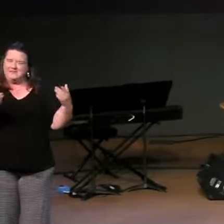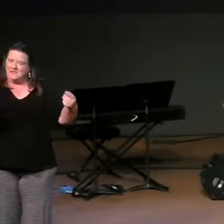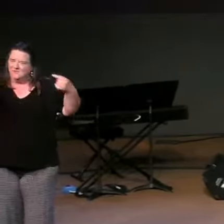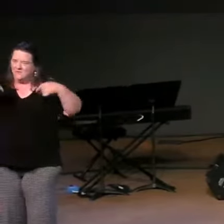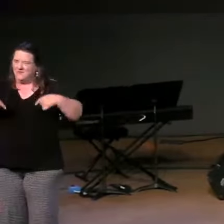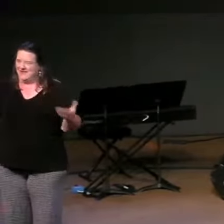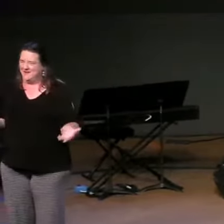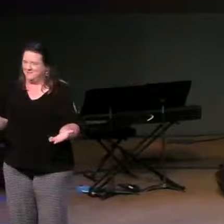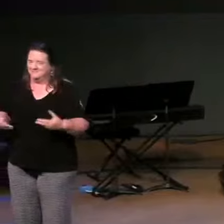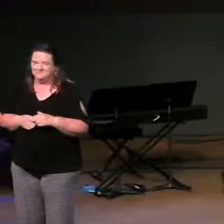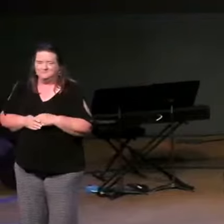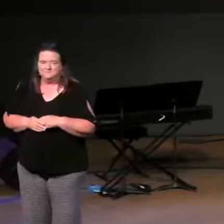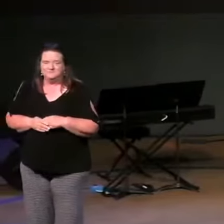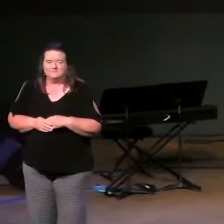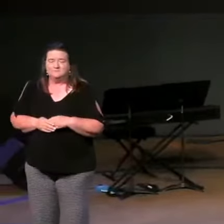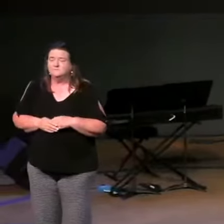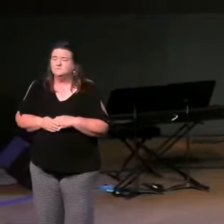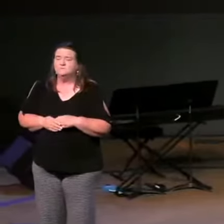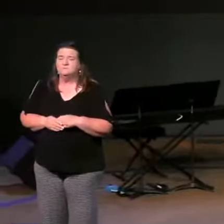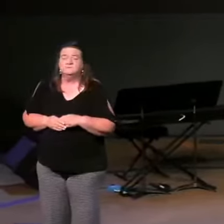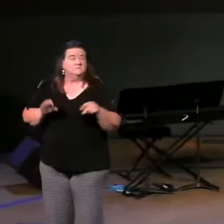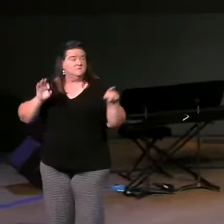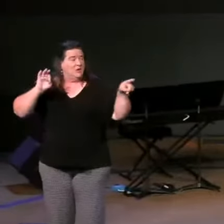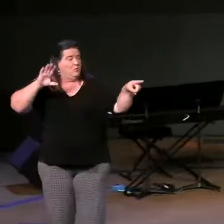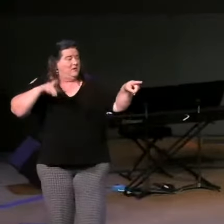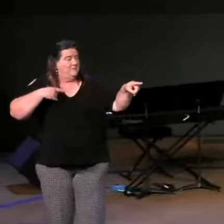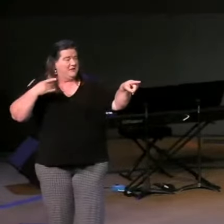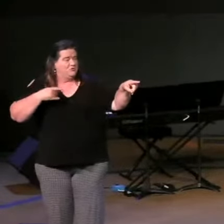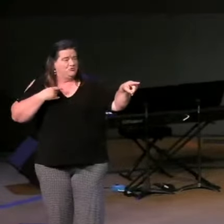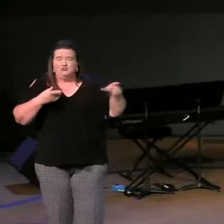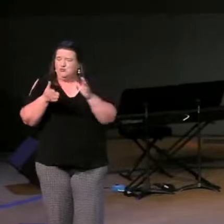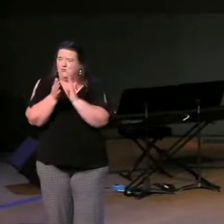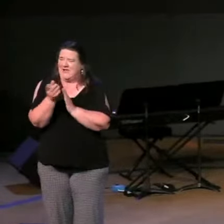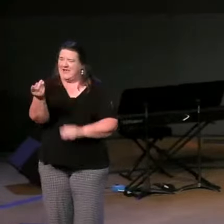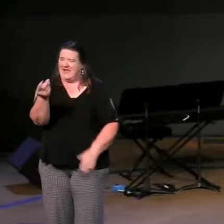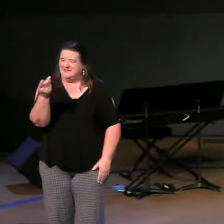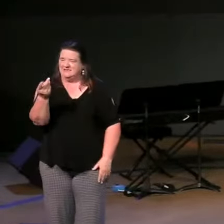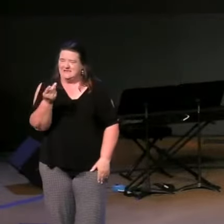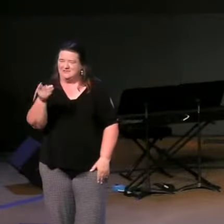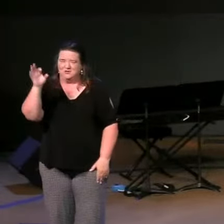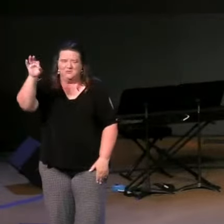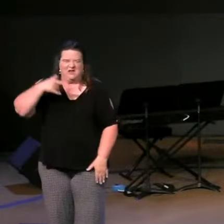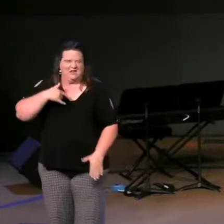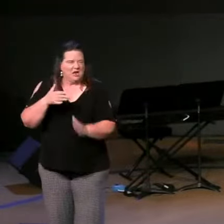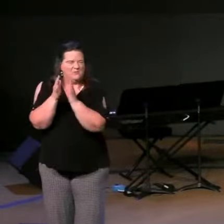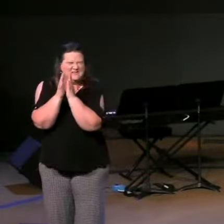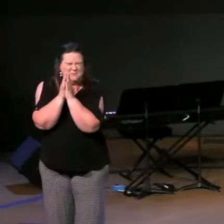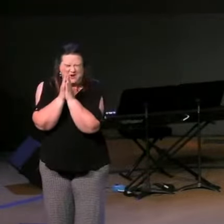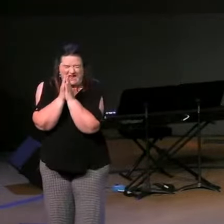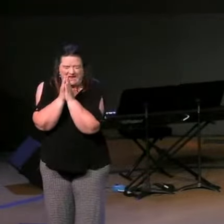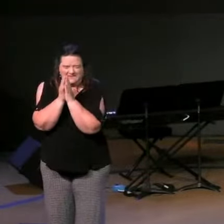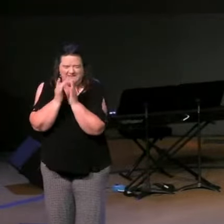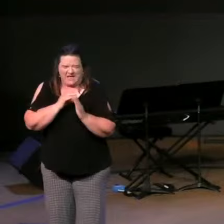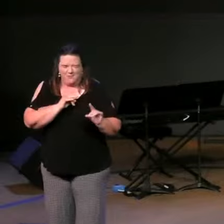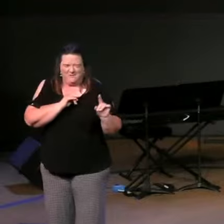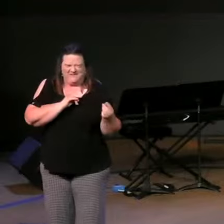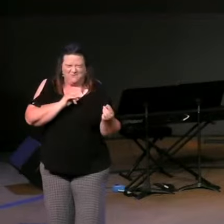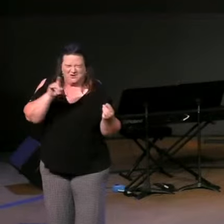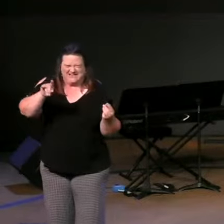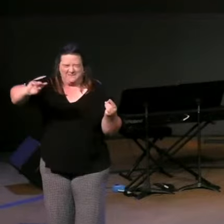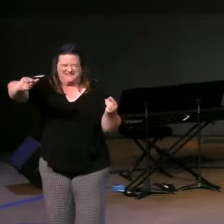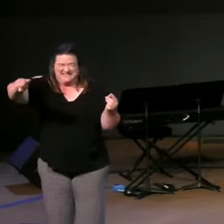well. When Pastor Drew asked us to preach, I was praying that I would go first so